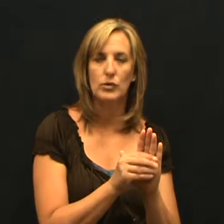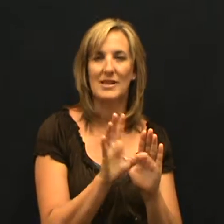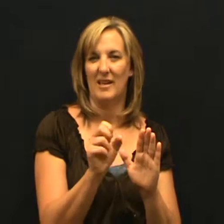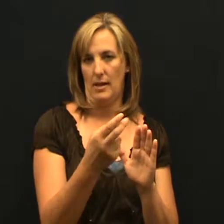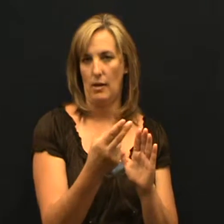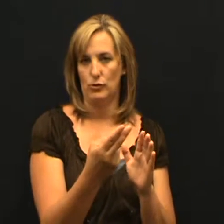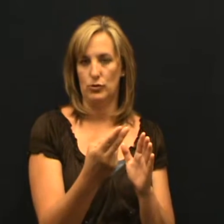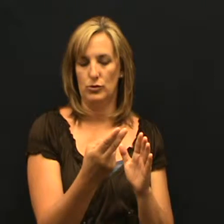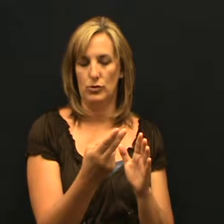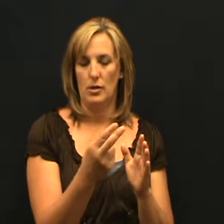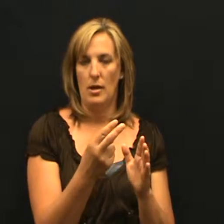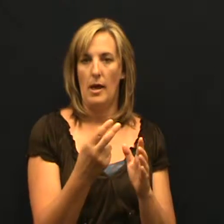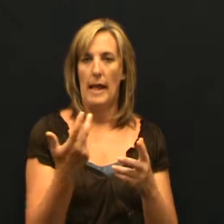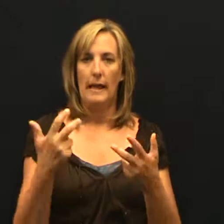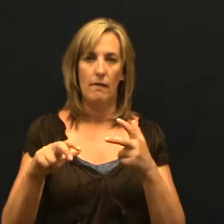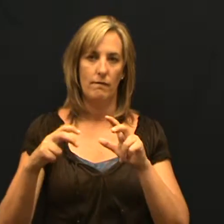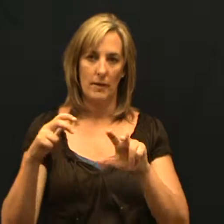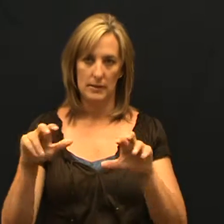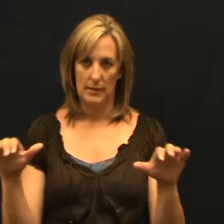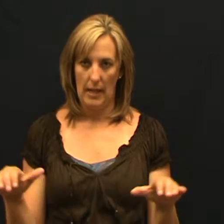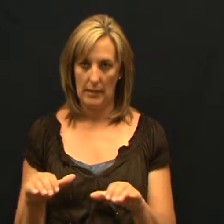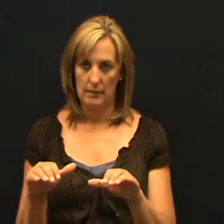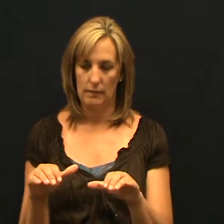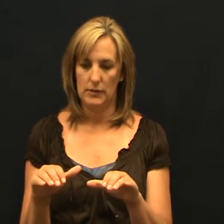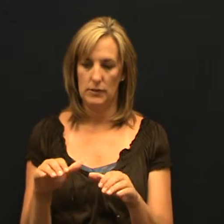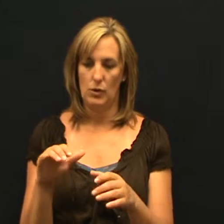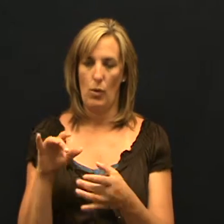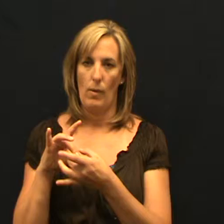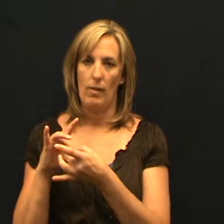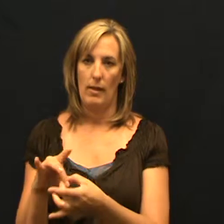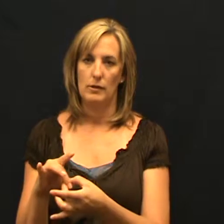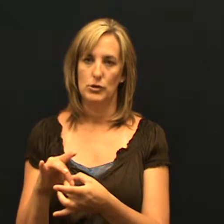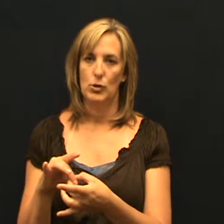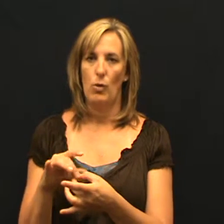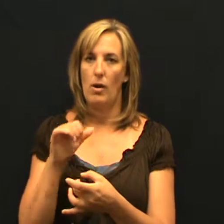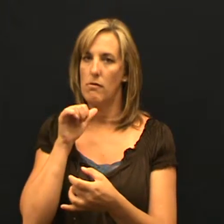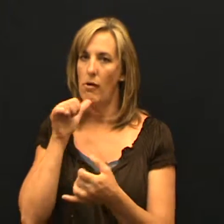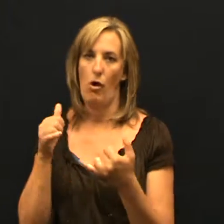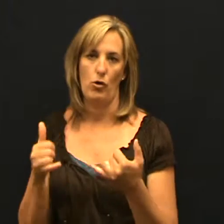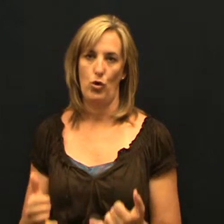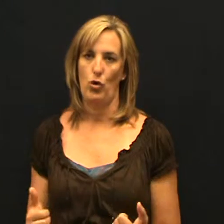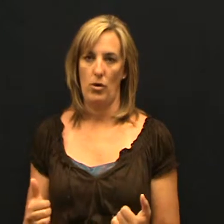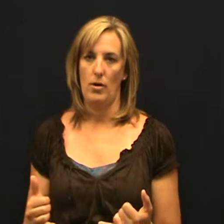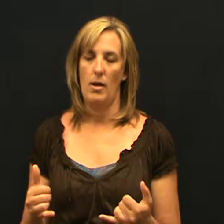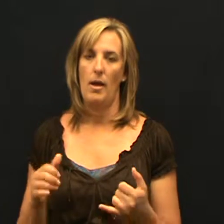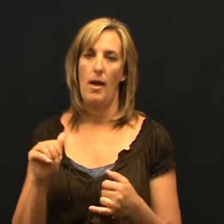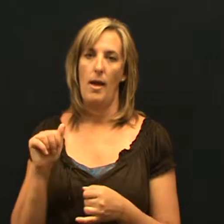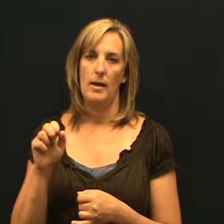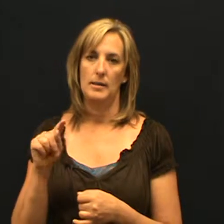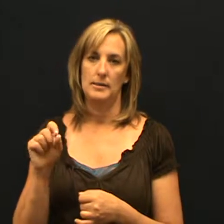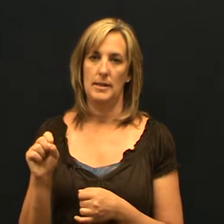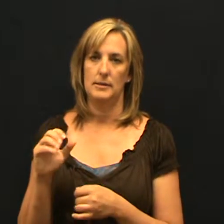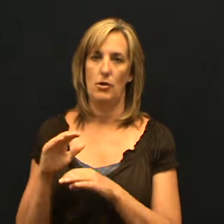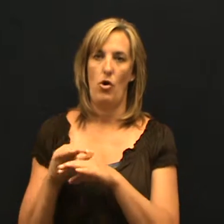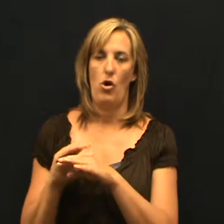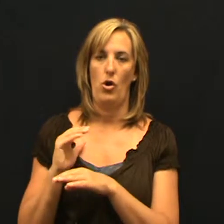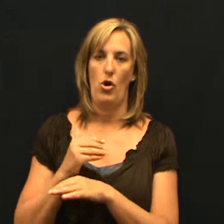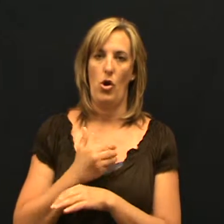thing. Investing activities relates to non-current assets on our classified balance sheet. Remember, we talk